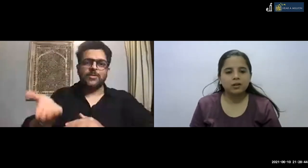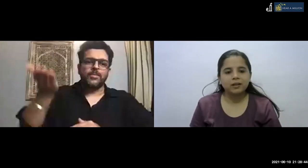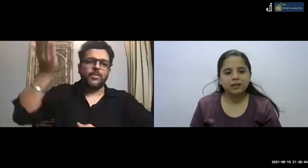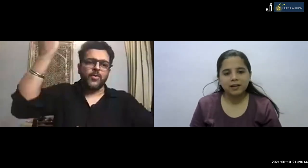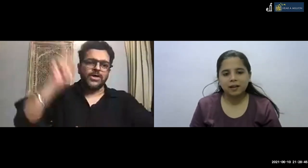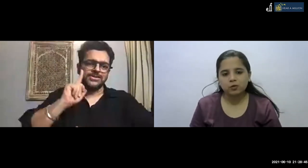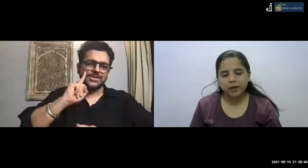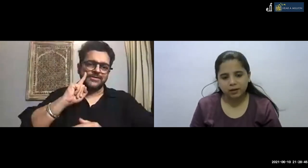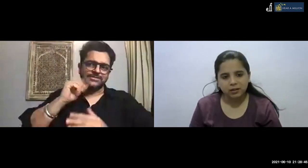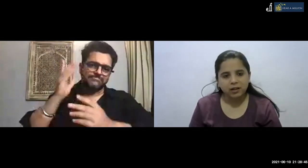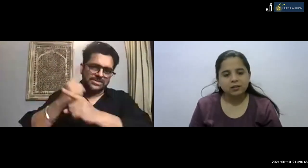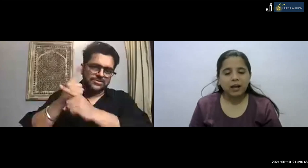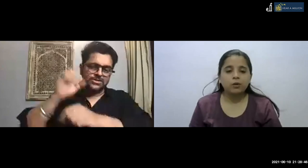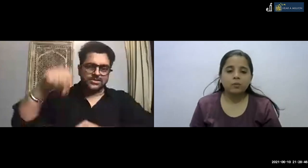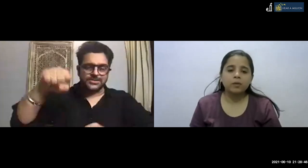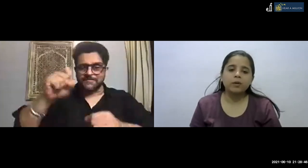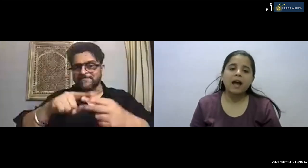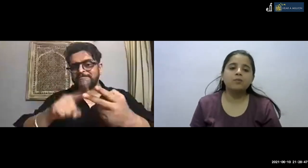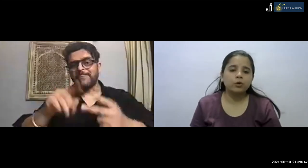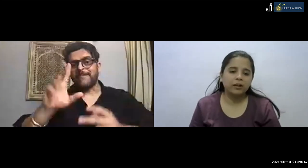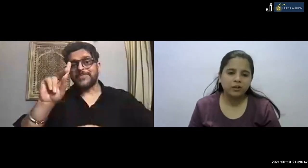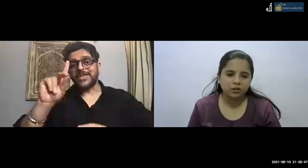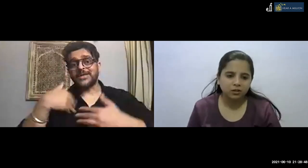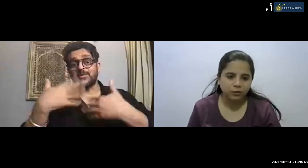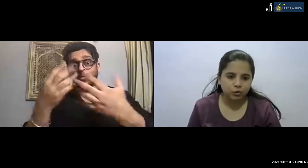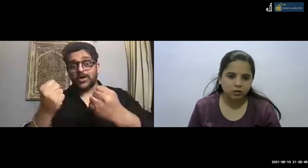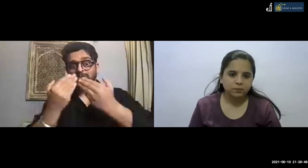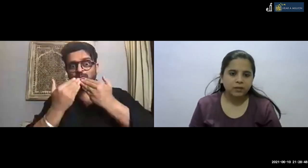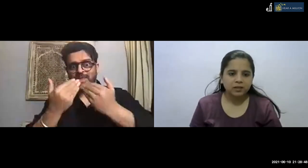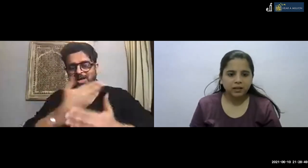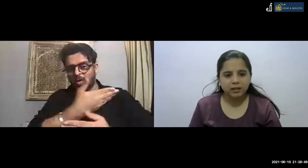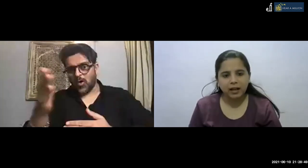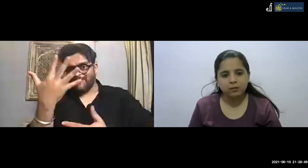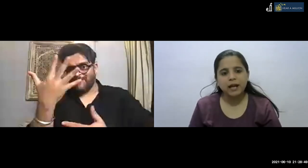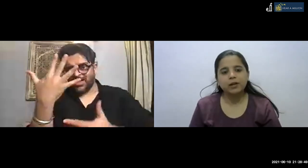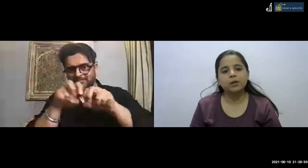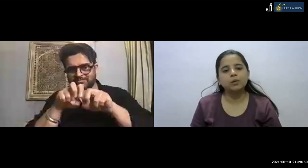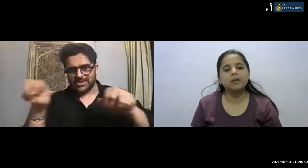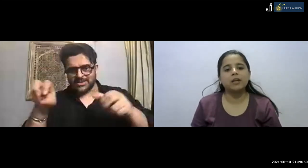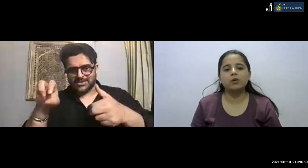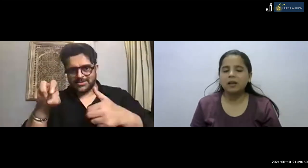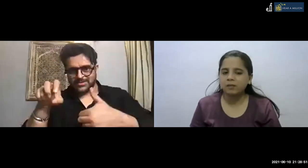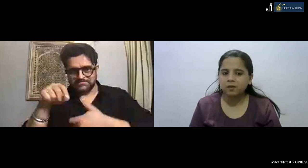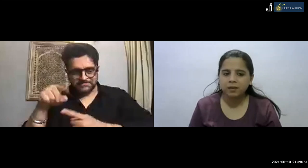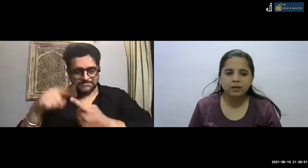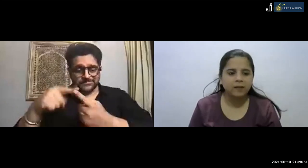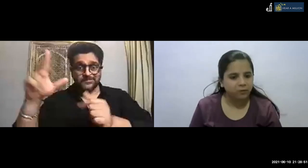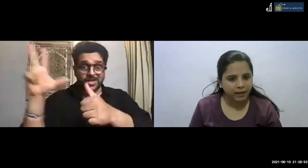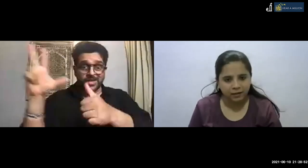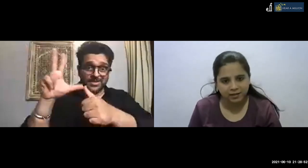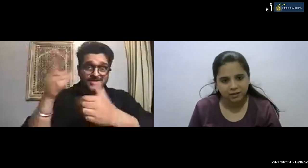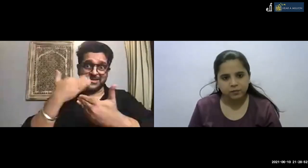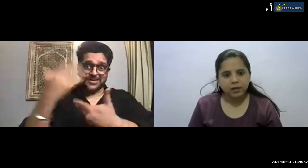they could learn Indian Sign Language better. I hope we would have more deaf teachers in the future. Second thing, I would like to thank you everyone, the